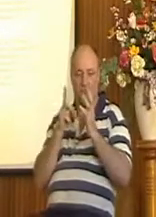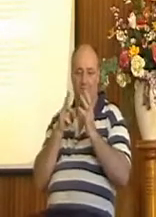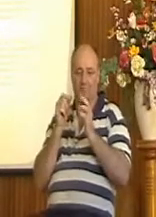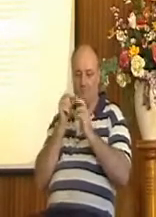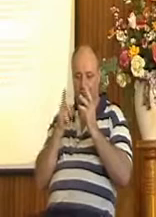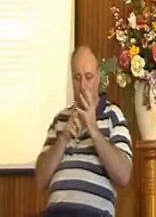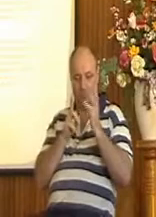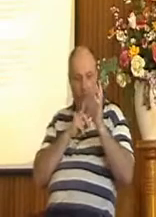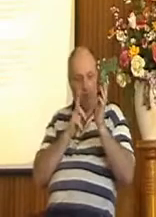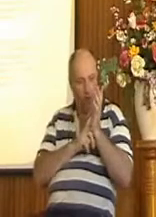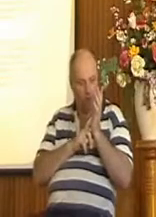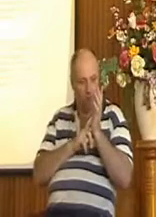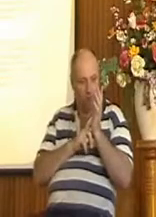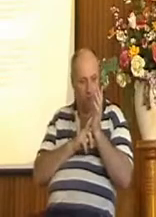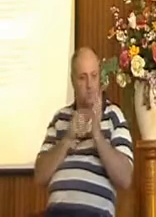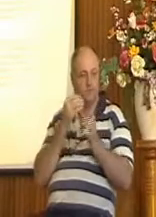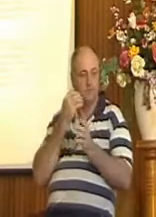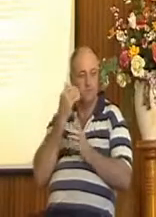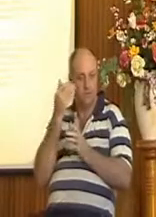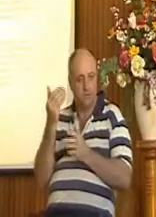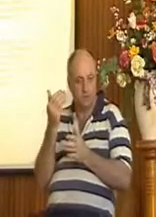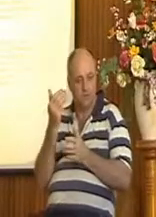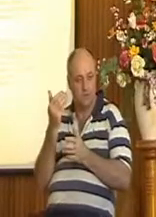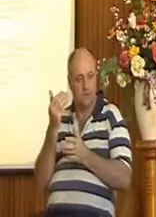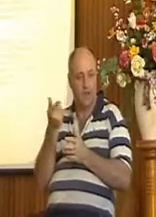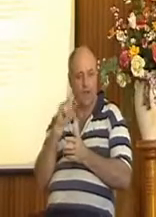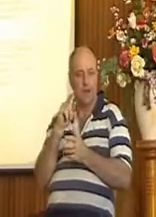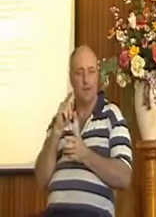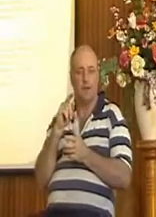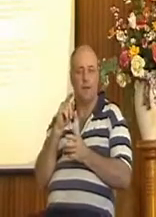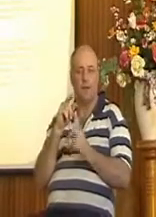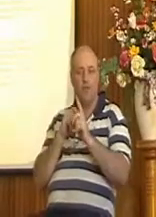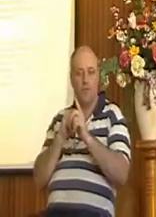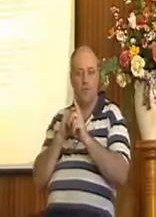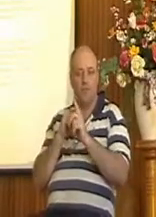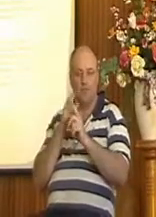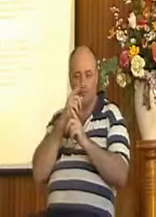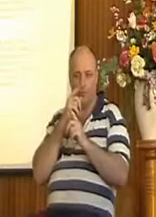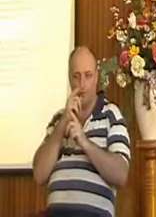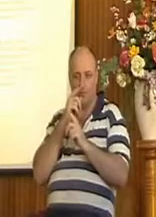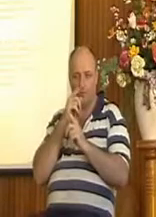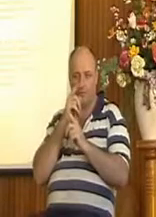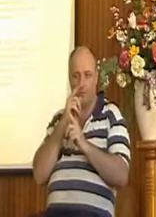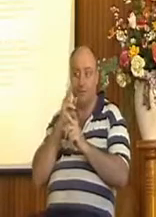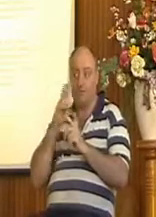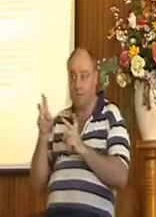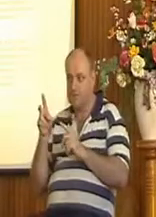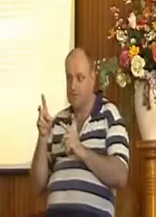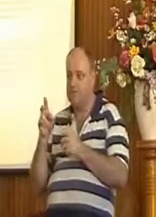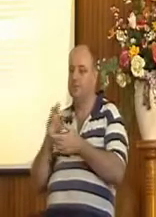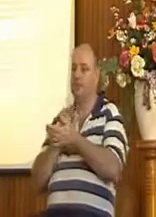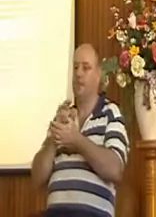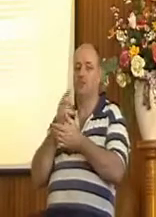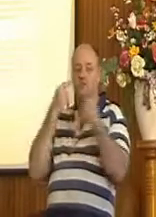I mean is that increasingly he came to the state where when he thought of somebody, he was pleased. And when